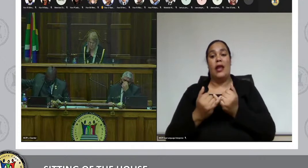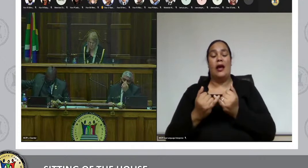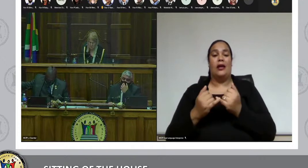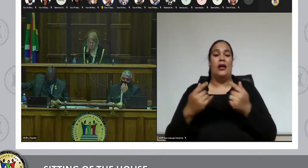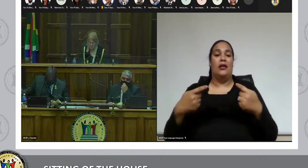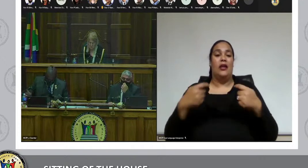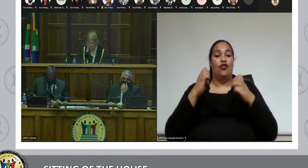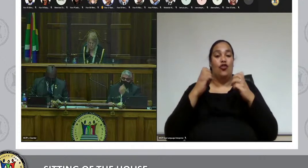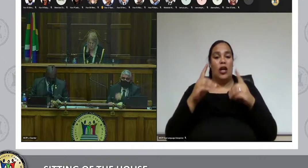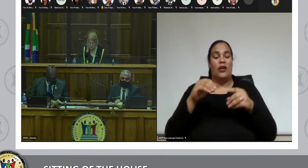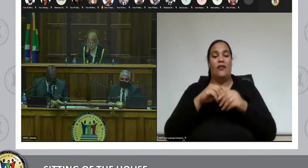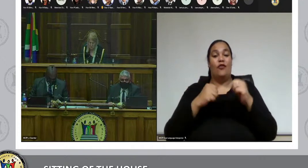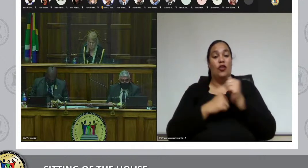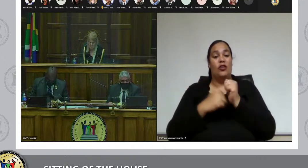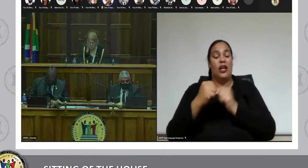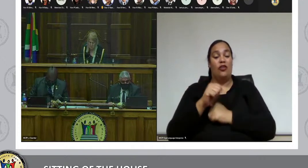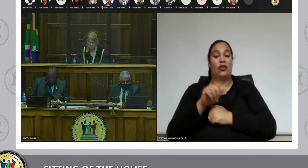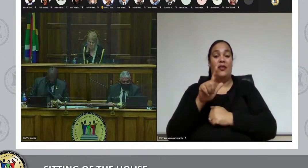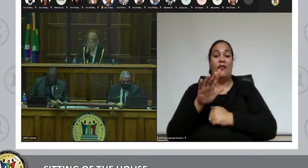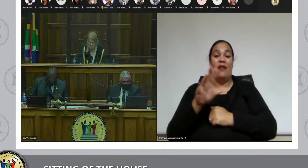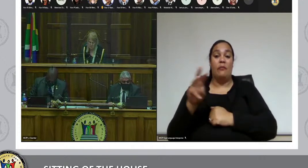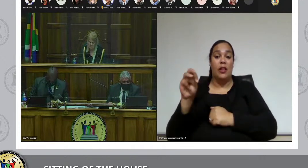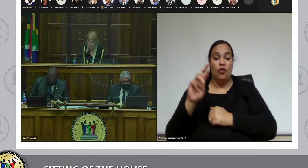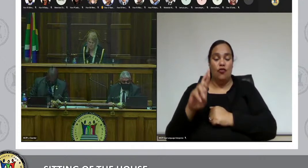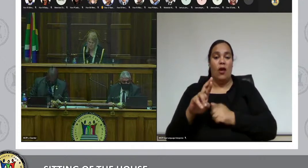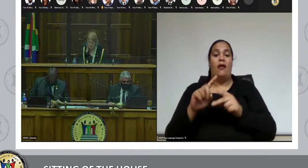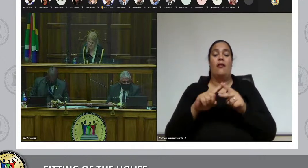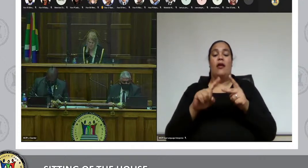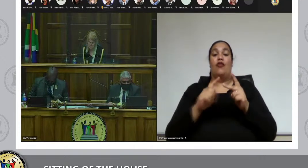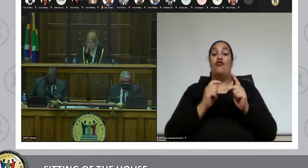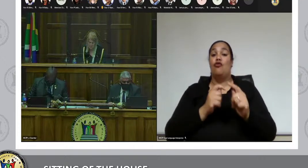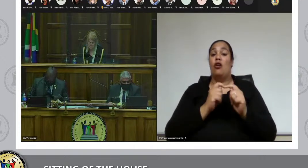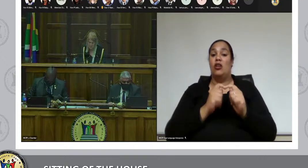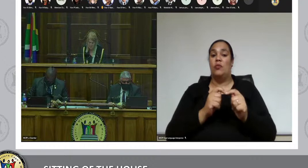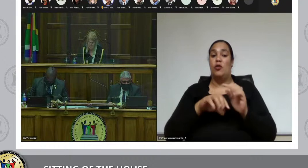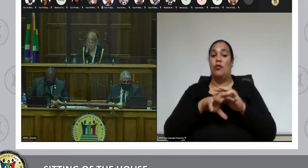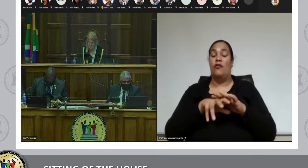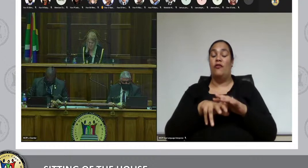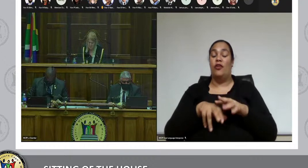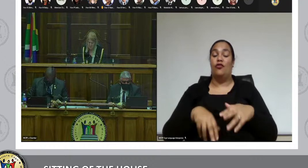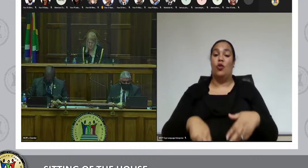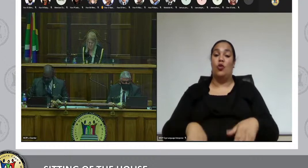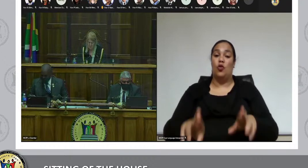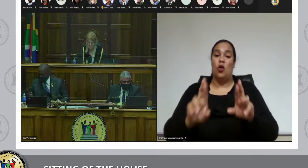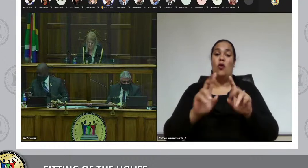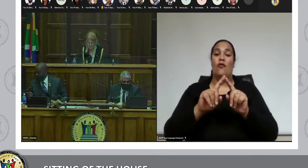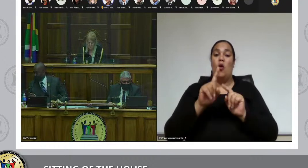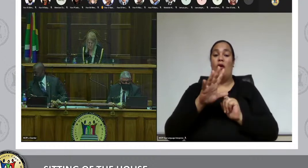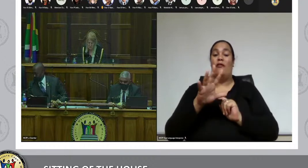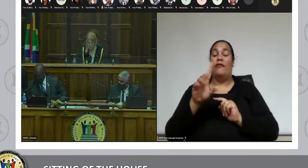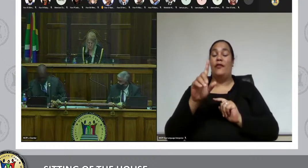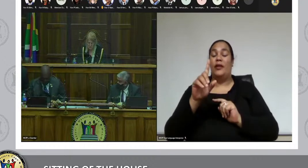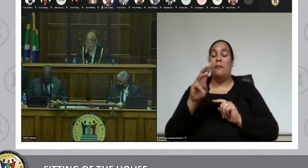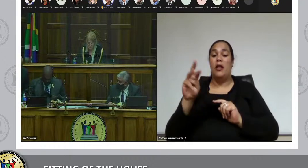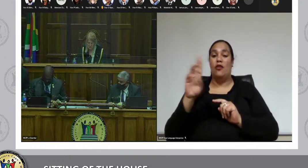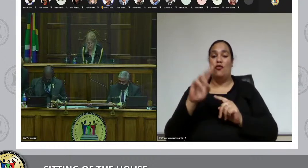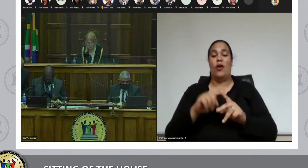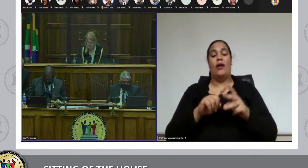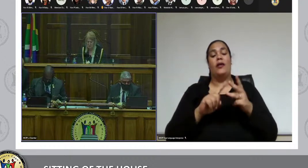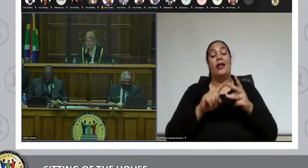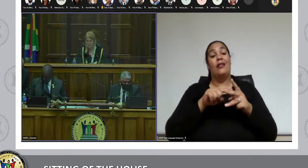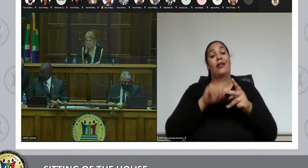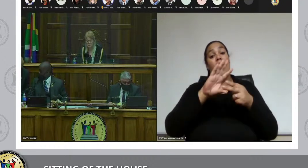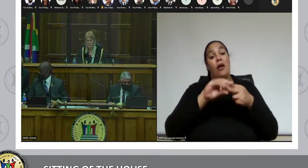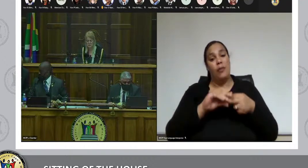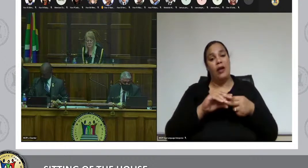education infrastructure grant of 75 million rand and transport provincial road maintenance grant of 151 million rand, these